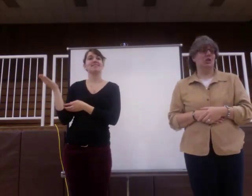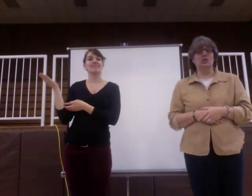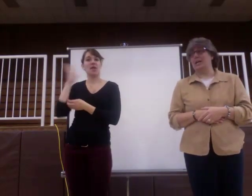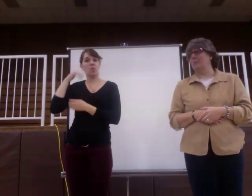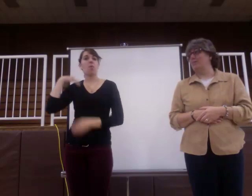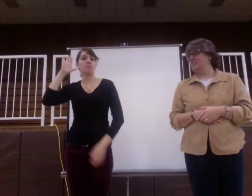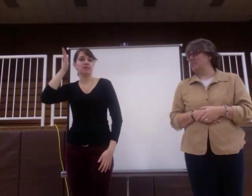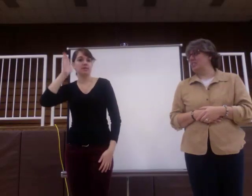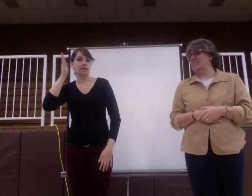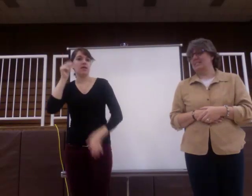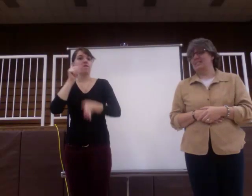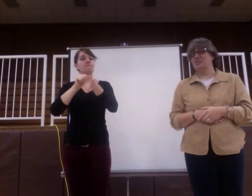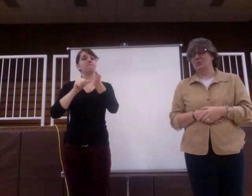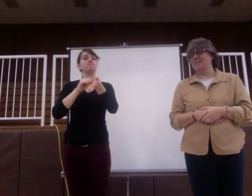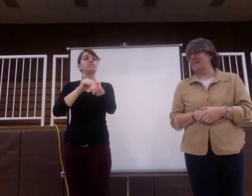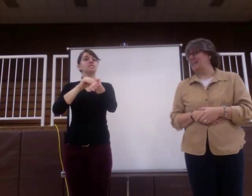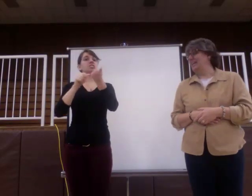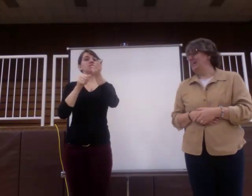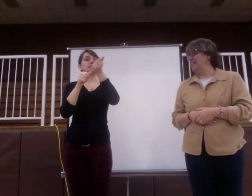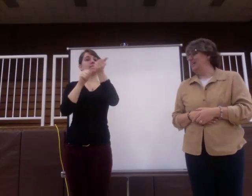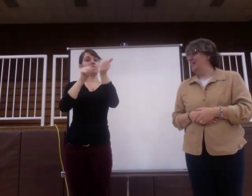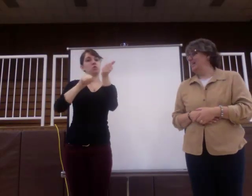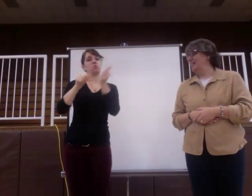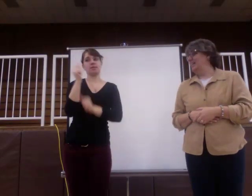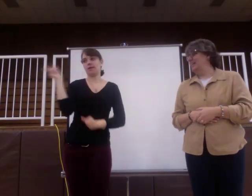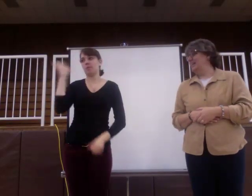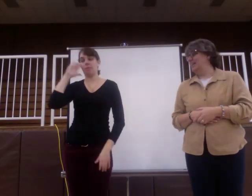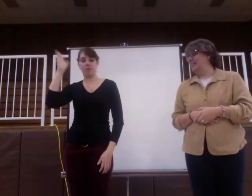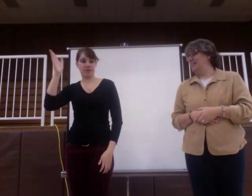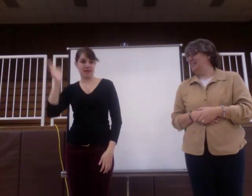He's going to talk about physician-assisted suicide.